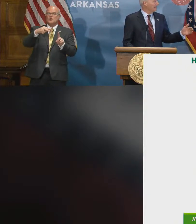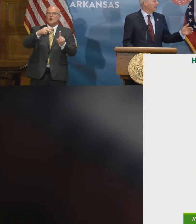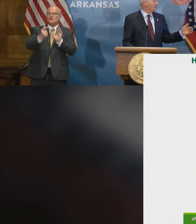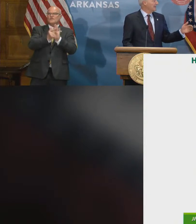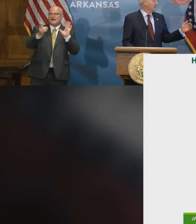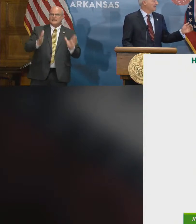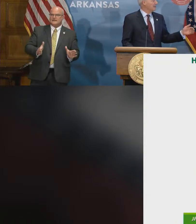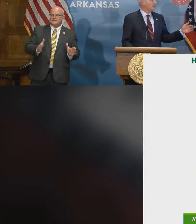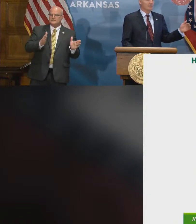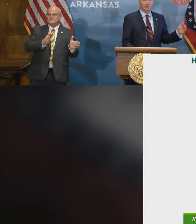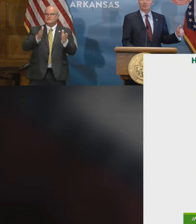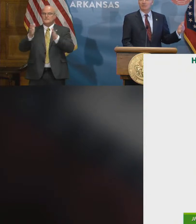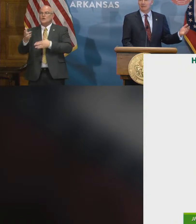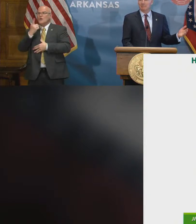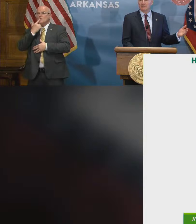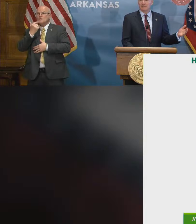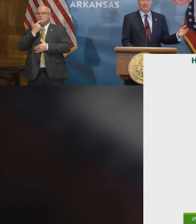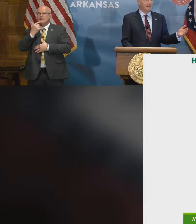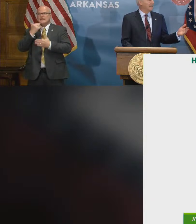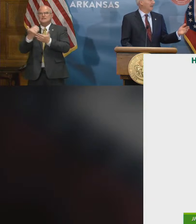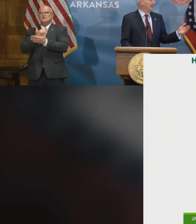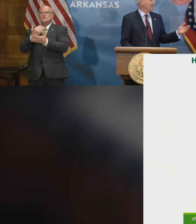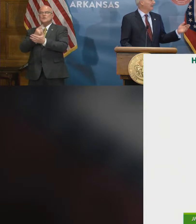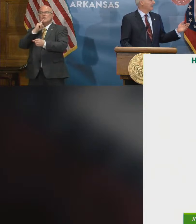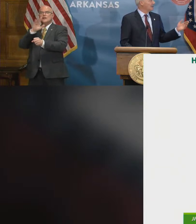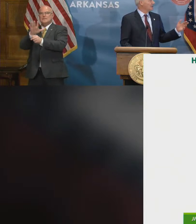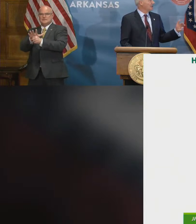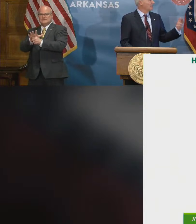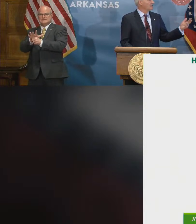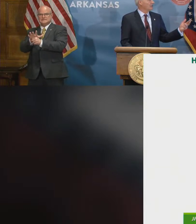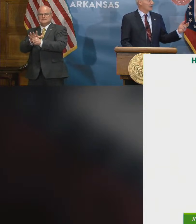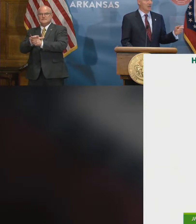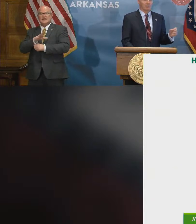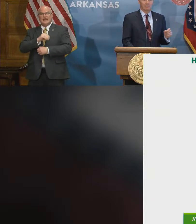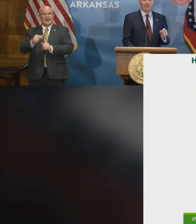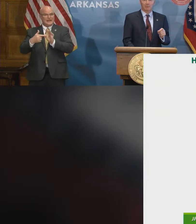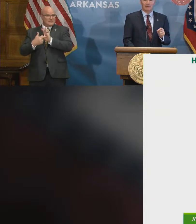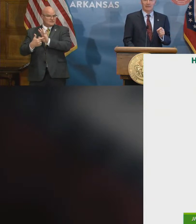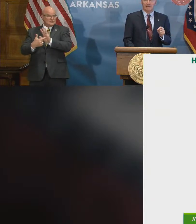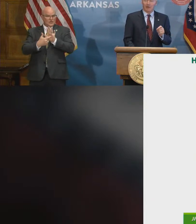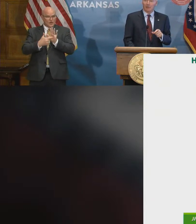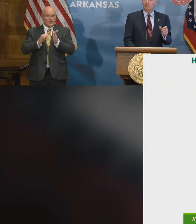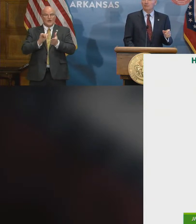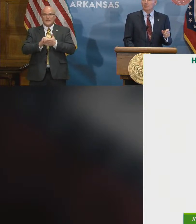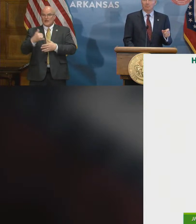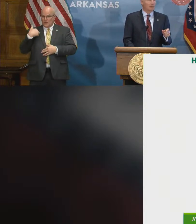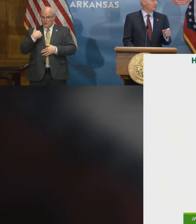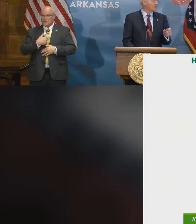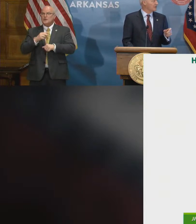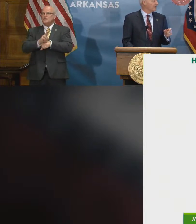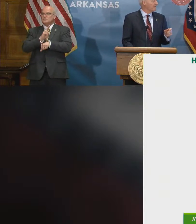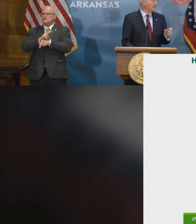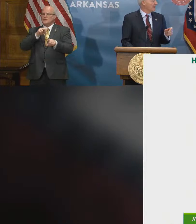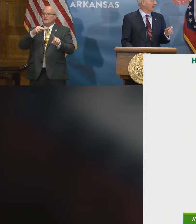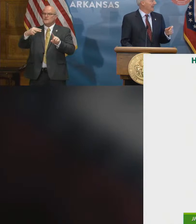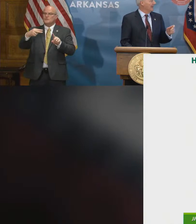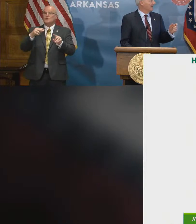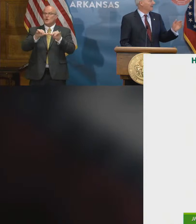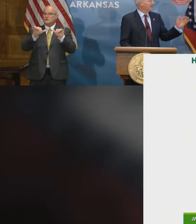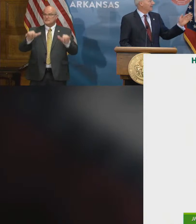the red is new commitments. And it just goes to show that we are using the parole